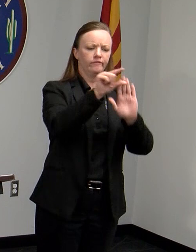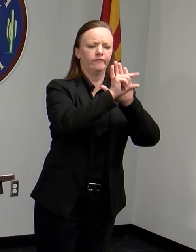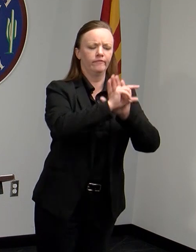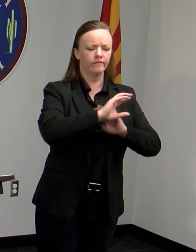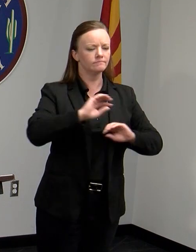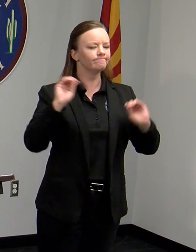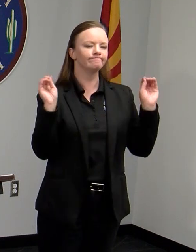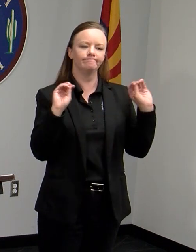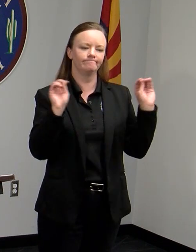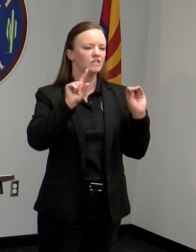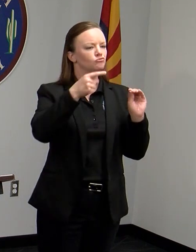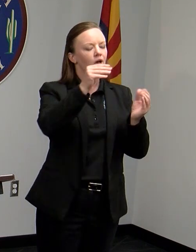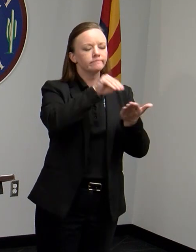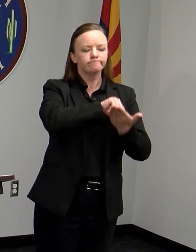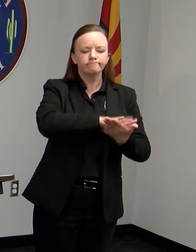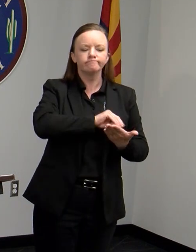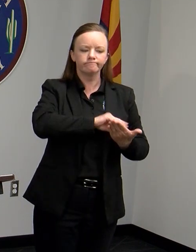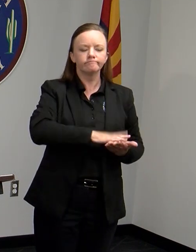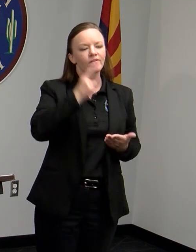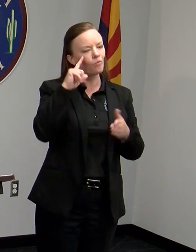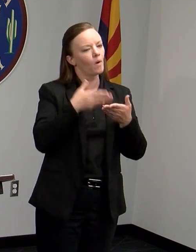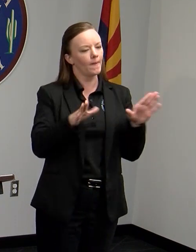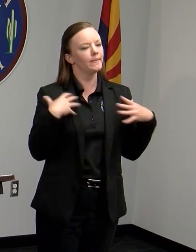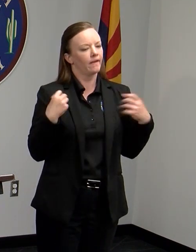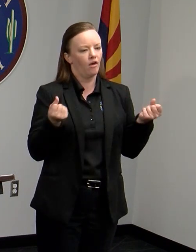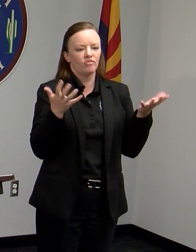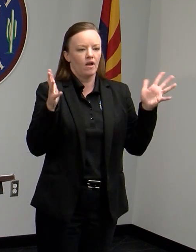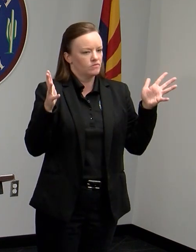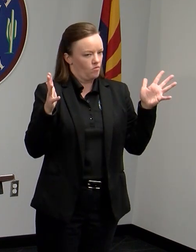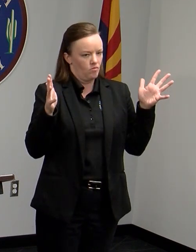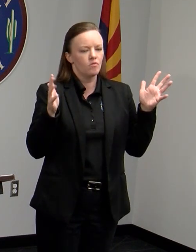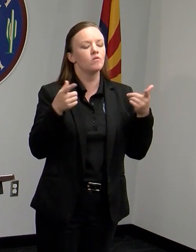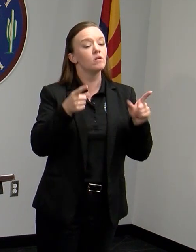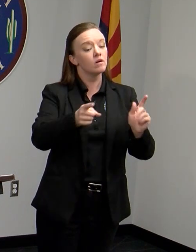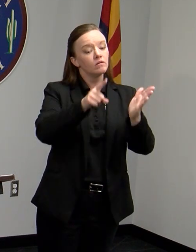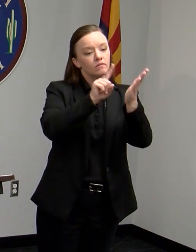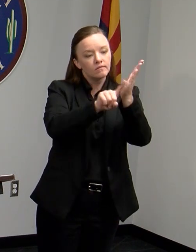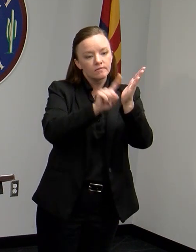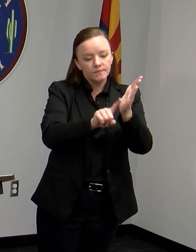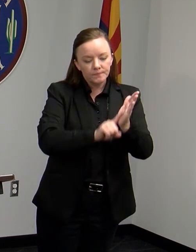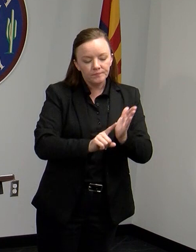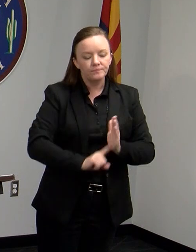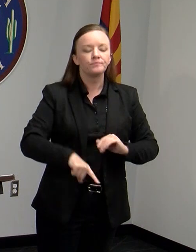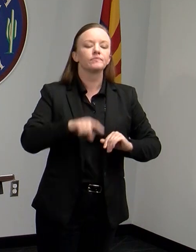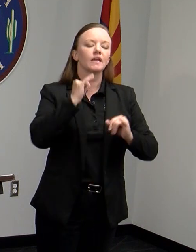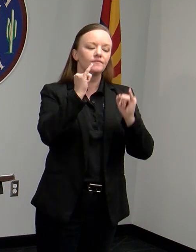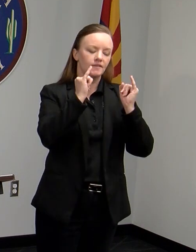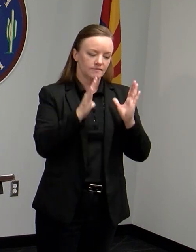being used purely for public health. So during the interview, the investigators are taking note of